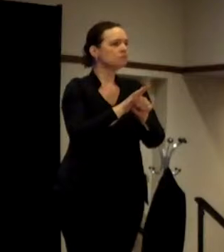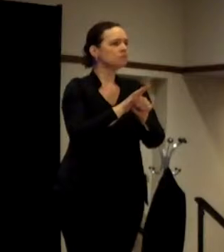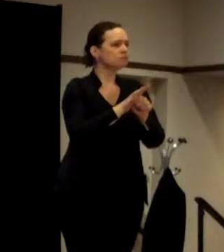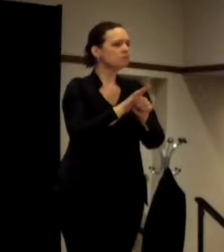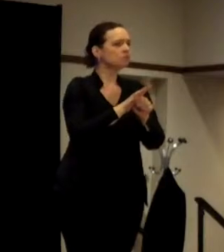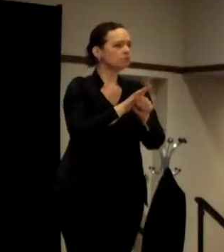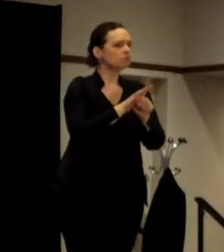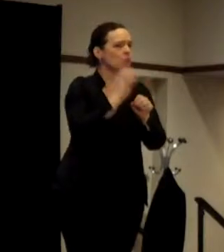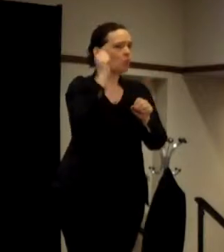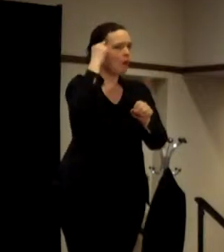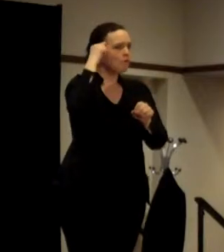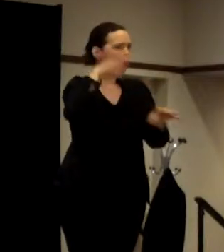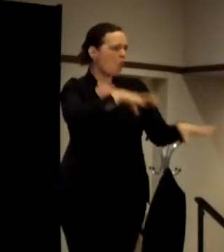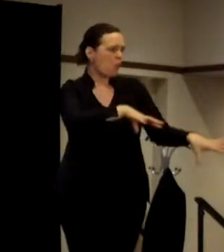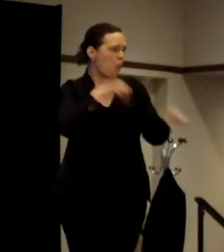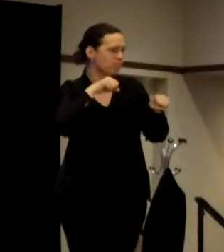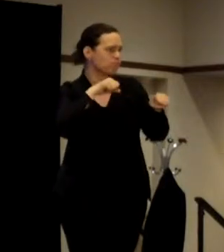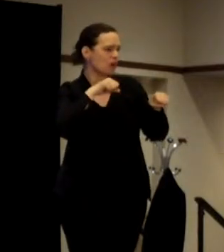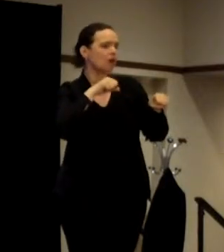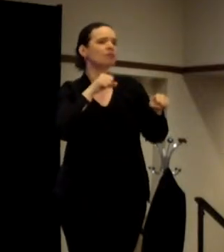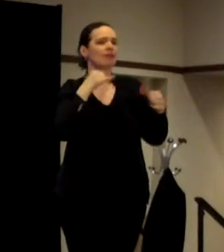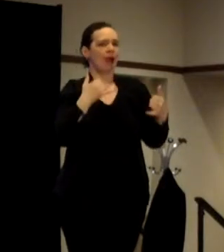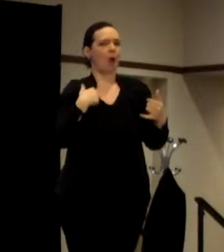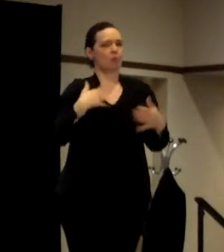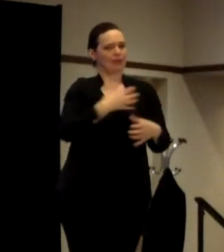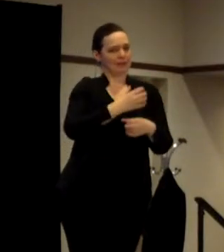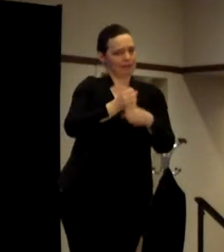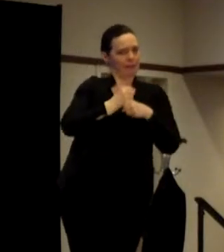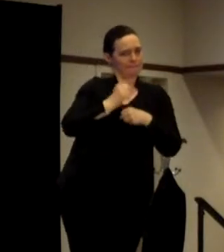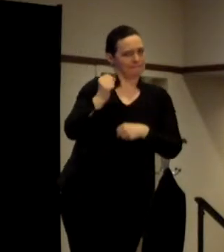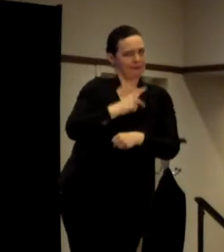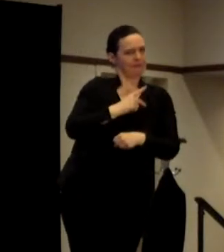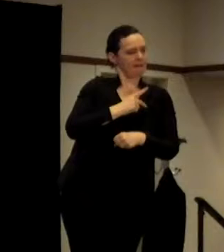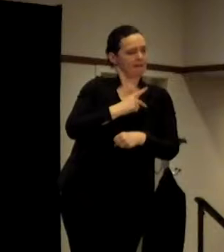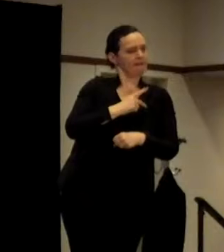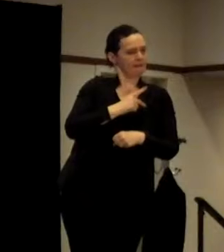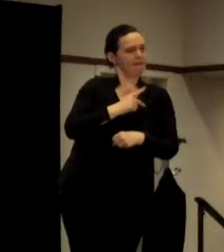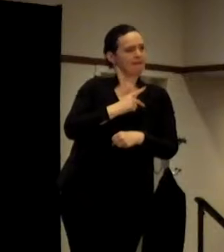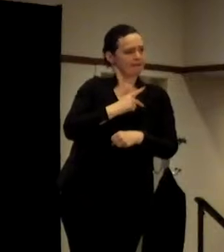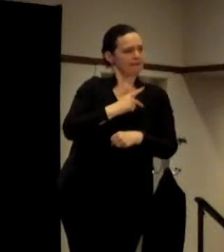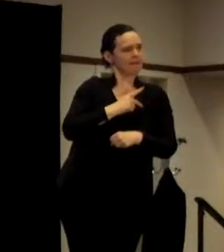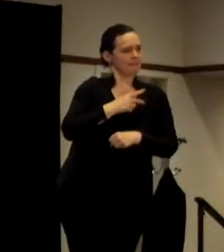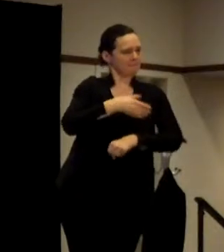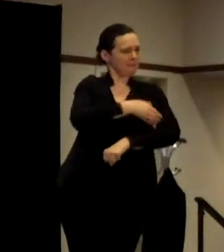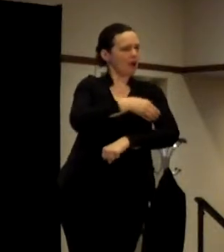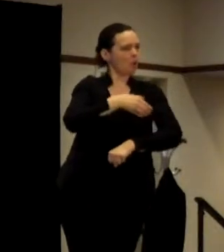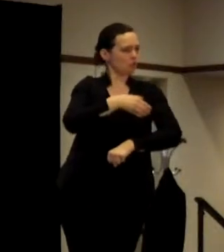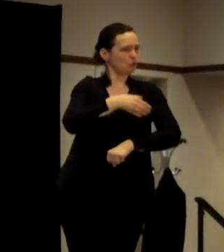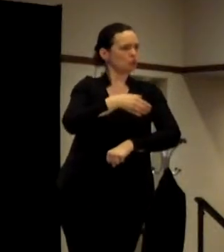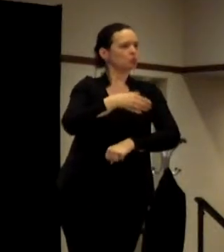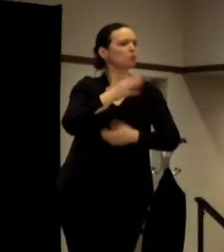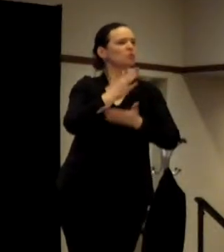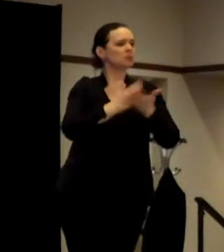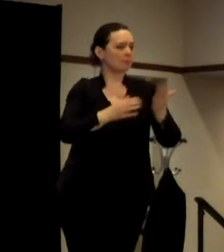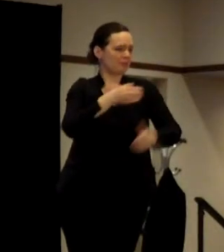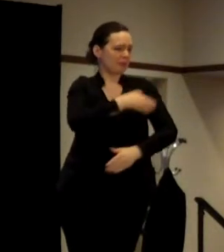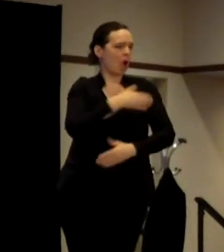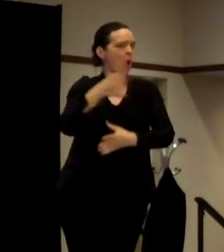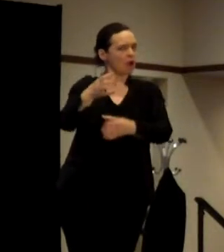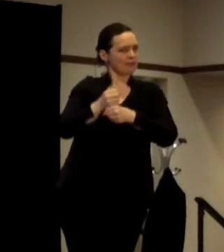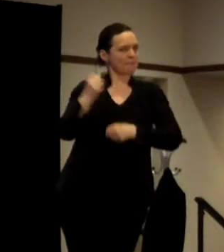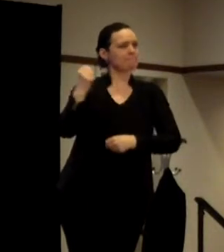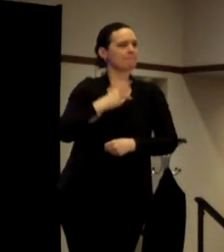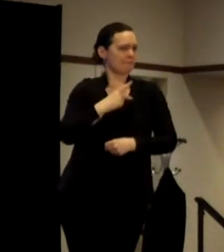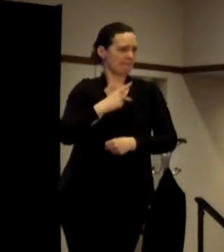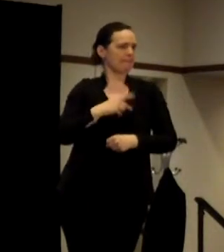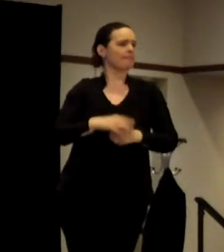certainly we got some of our powers back, but certainly there's no